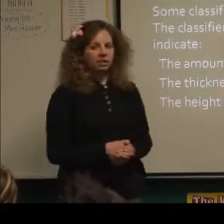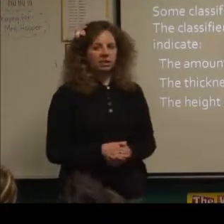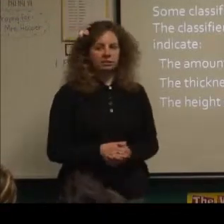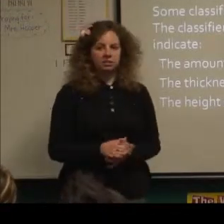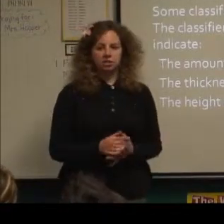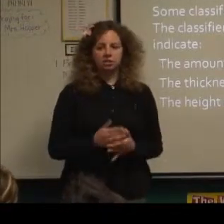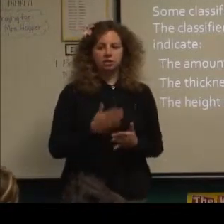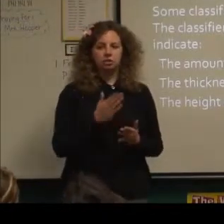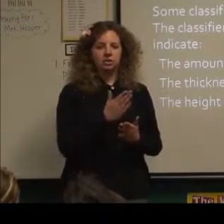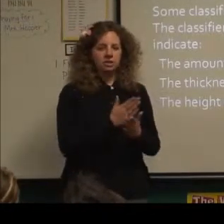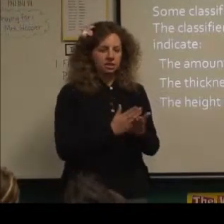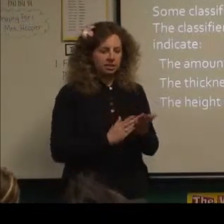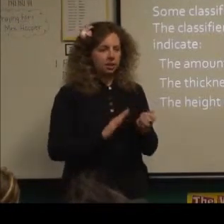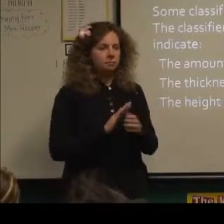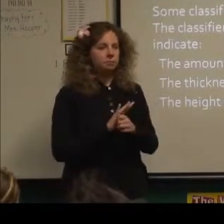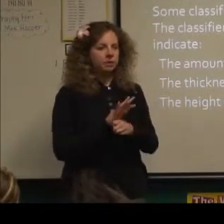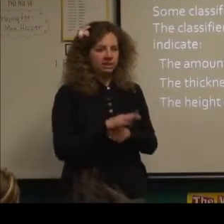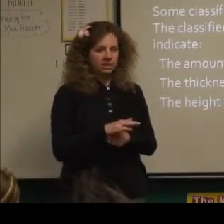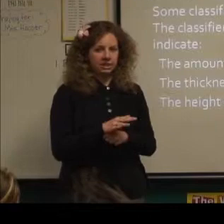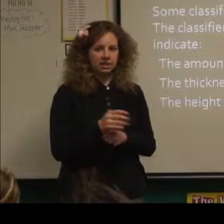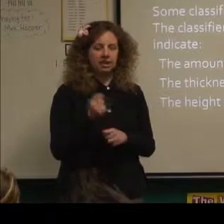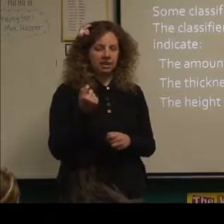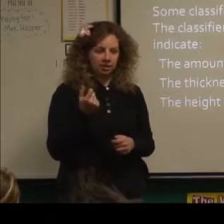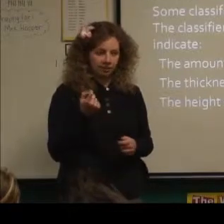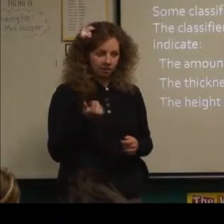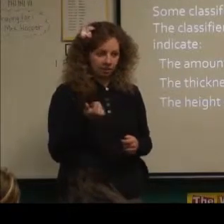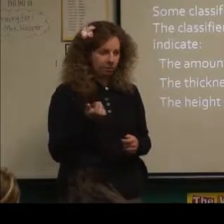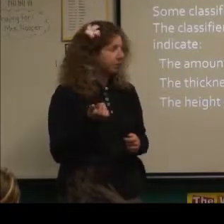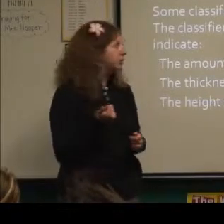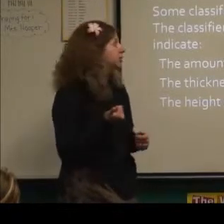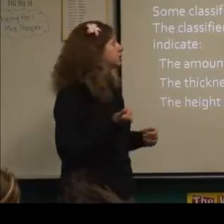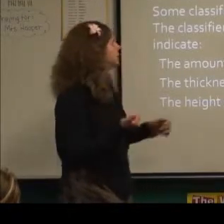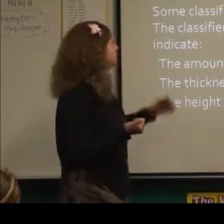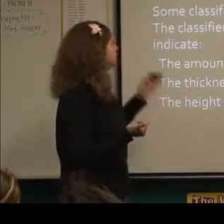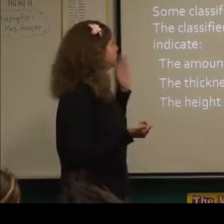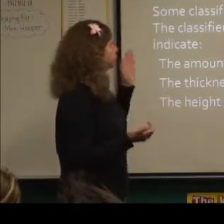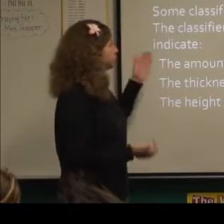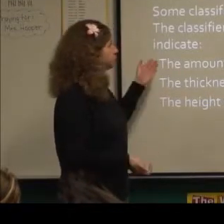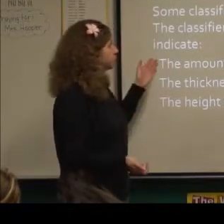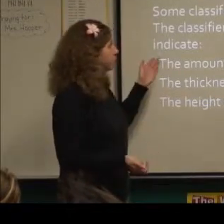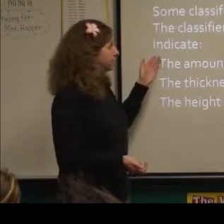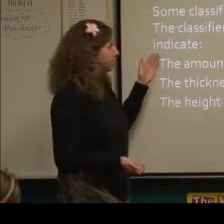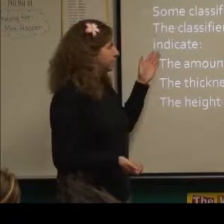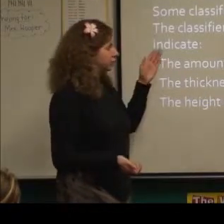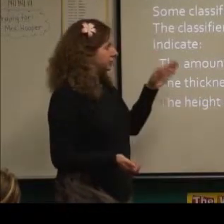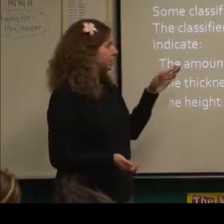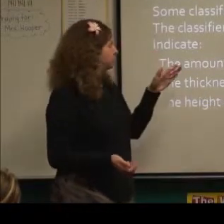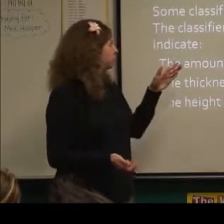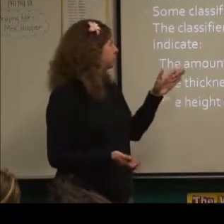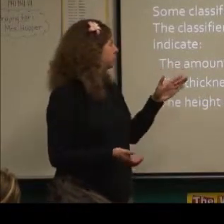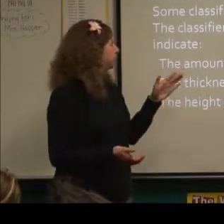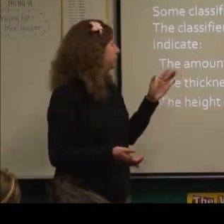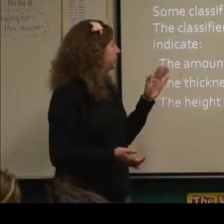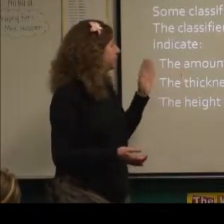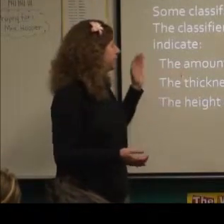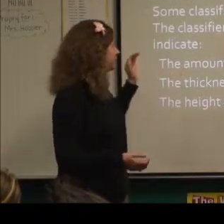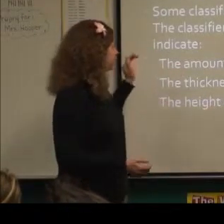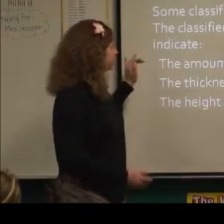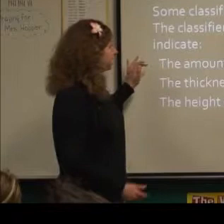in addition to just the sum, plenty, and a little that we learned, you can also use the classifiers that are on page 141, and they can